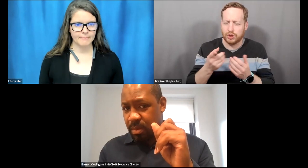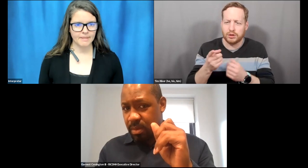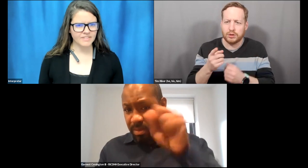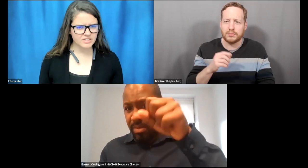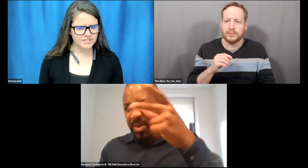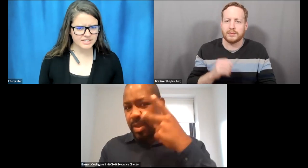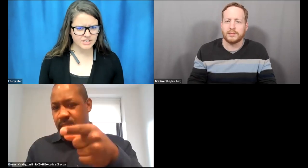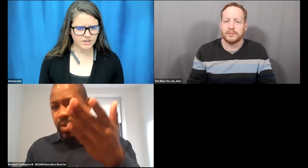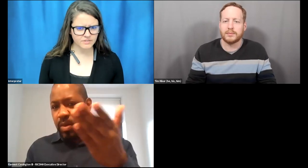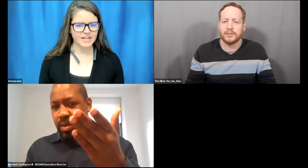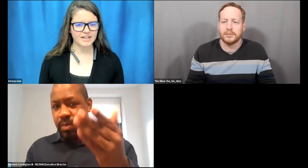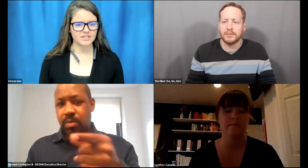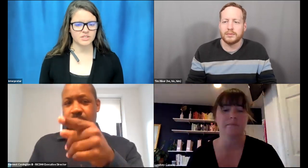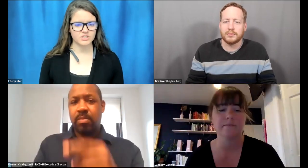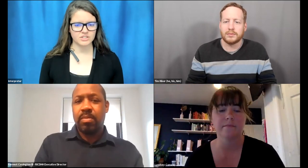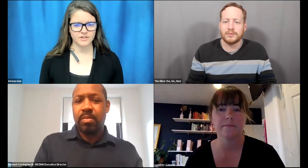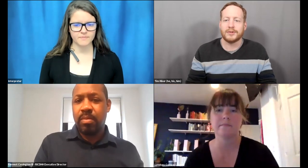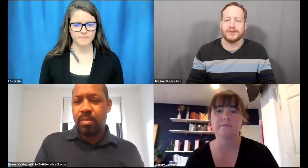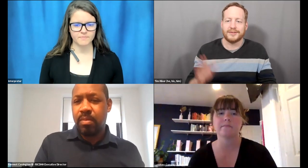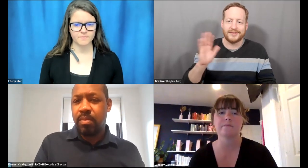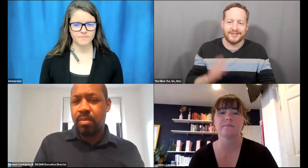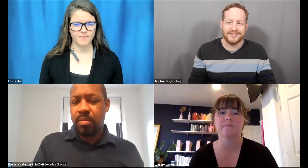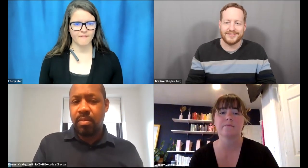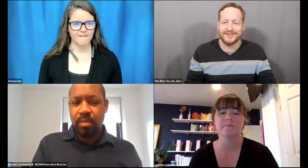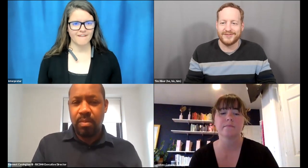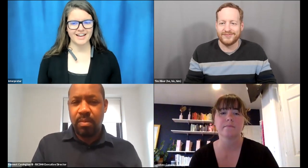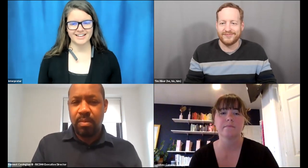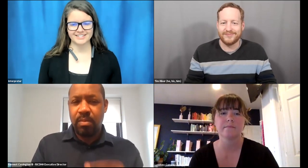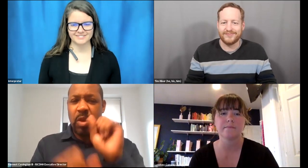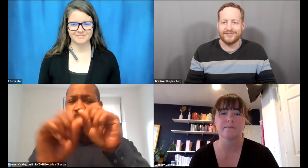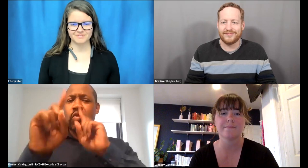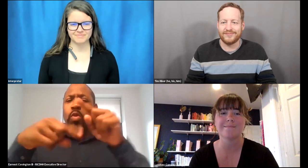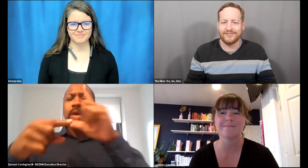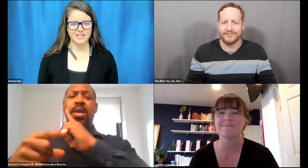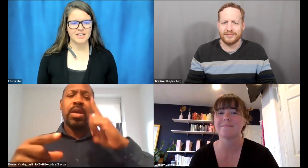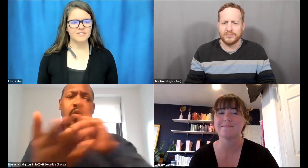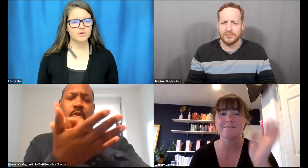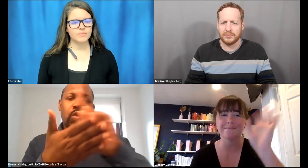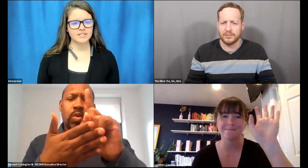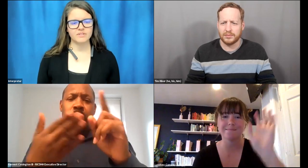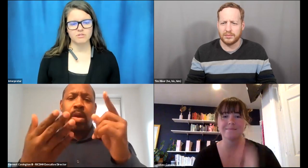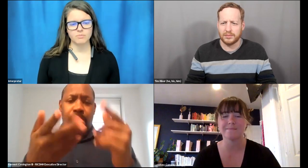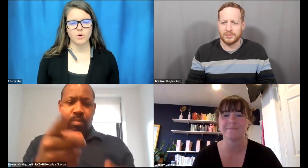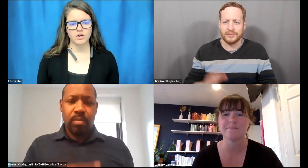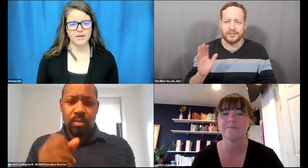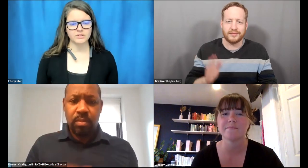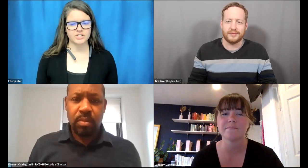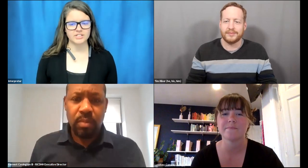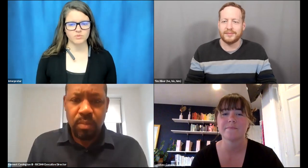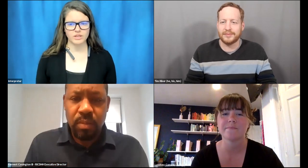I think Lindsay's here. Yeah, I do see that she's here. Hi. If you don't mind giving a report about Legislative Week and where